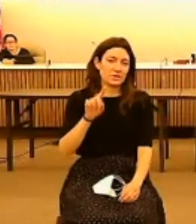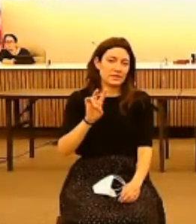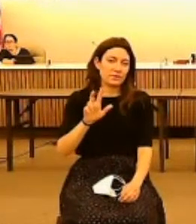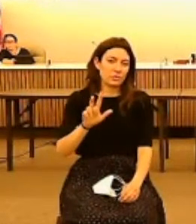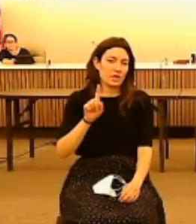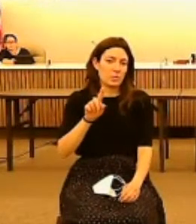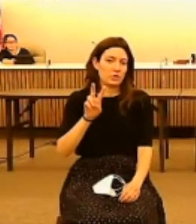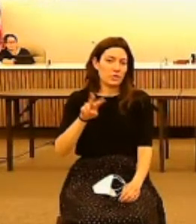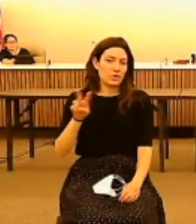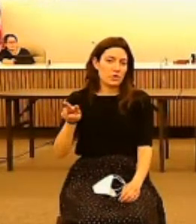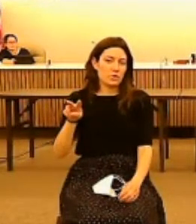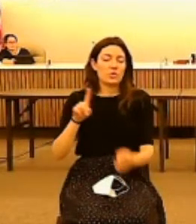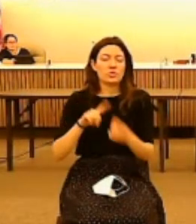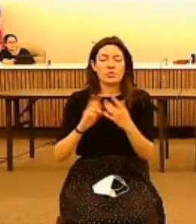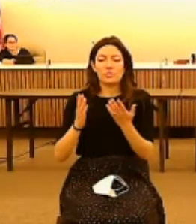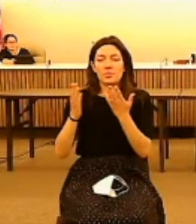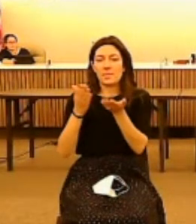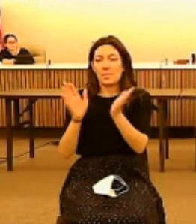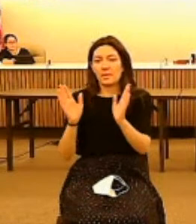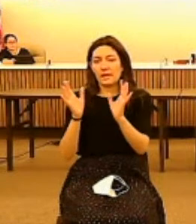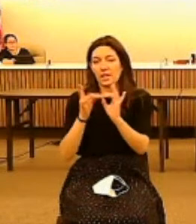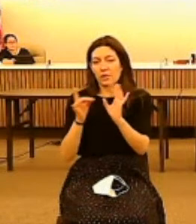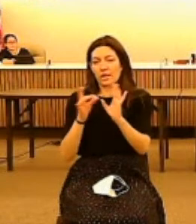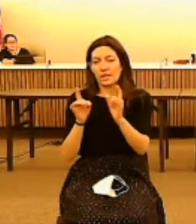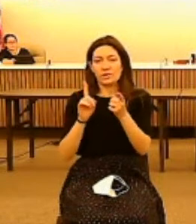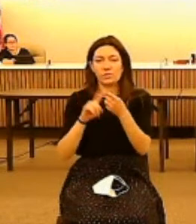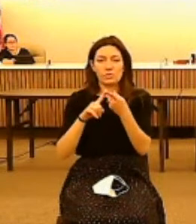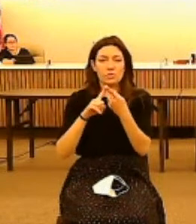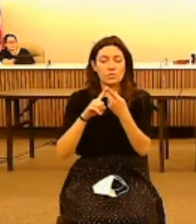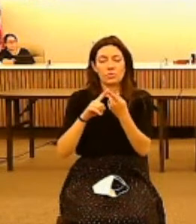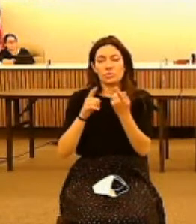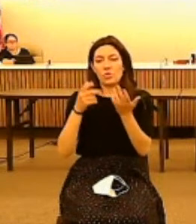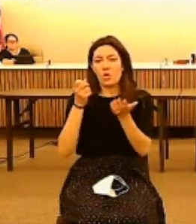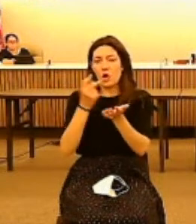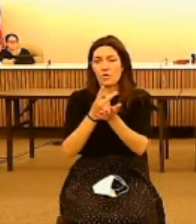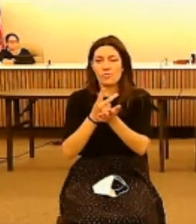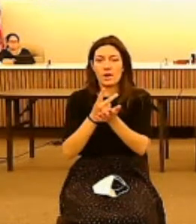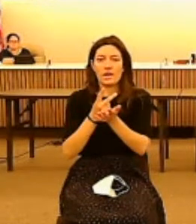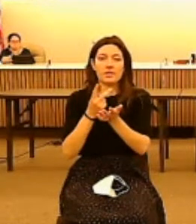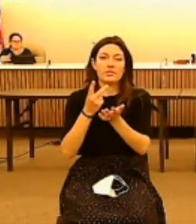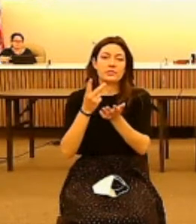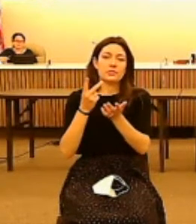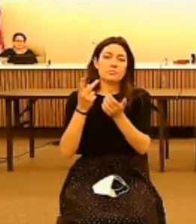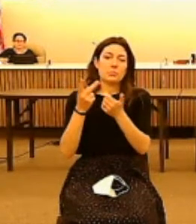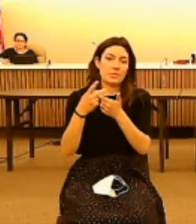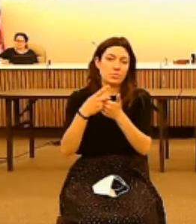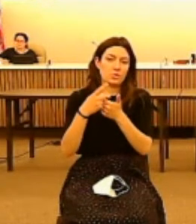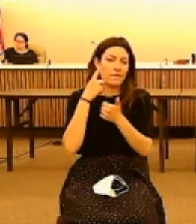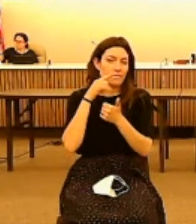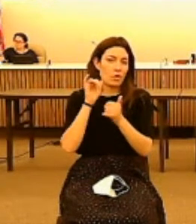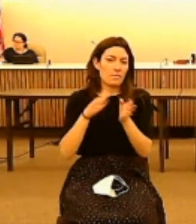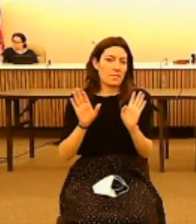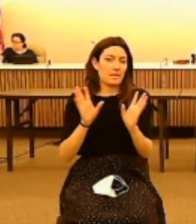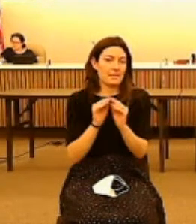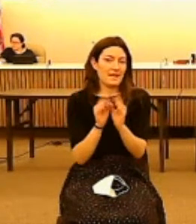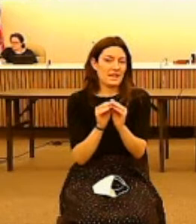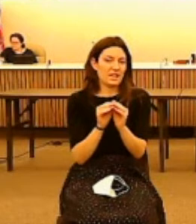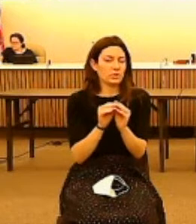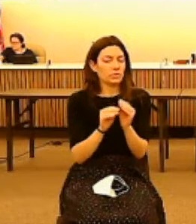for proposed local law to authorize participation in public meetings via video conferencing. Second.